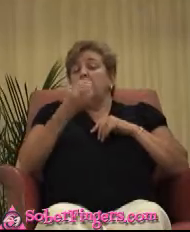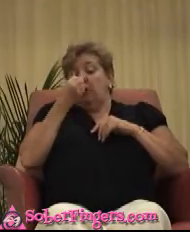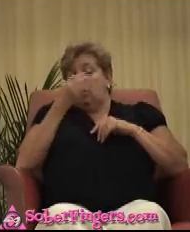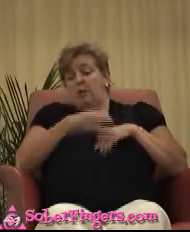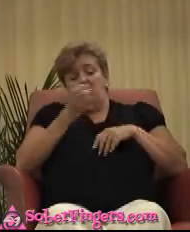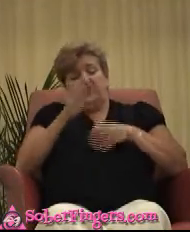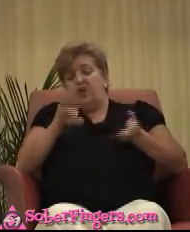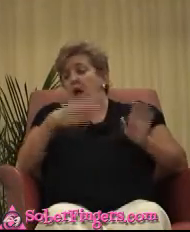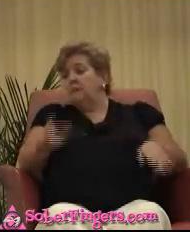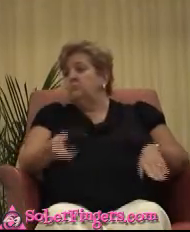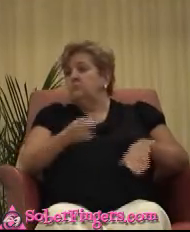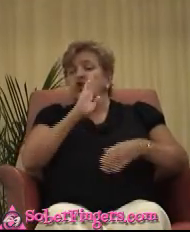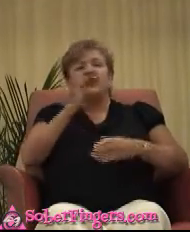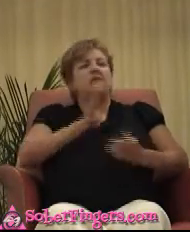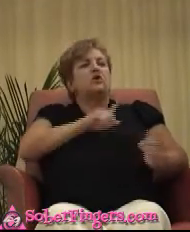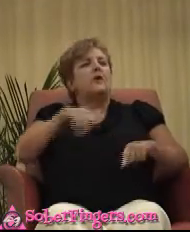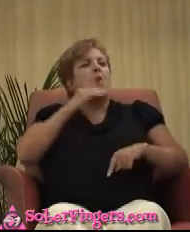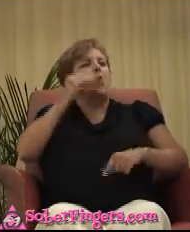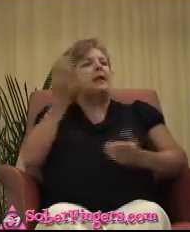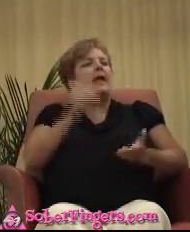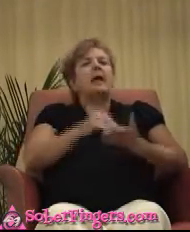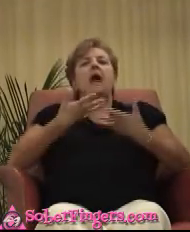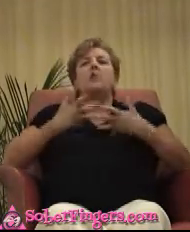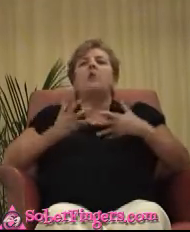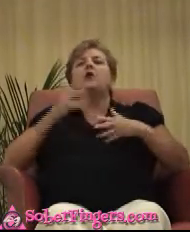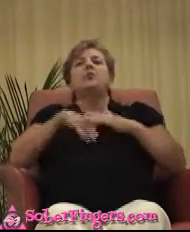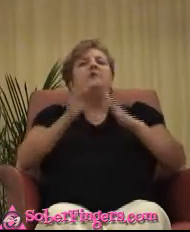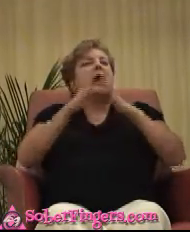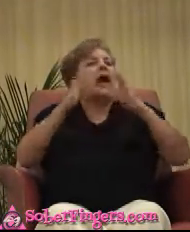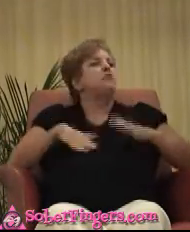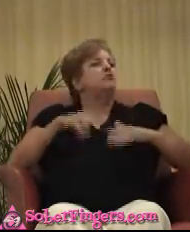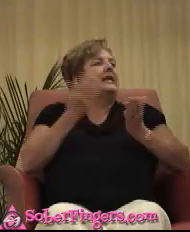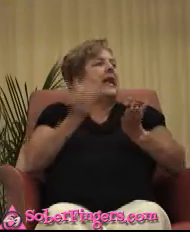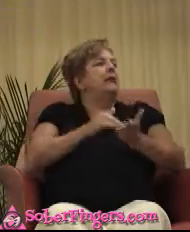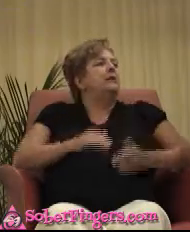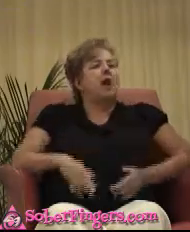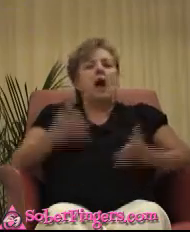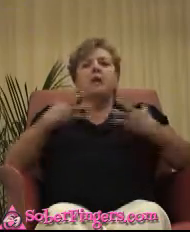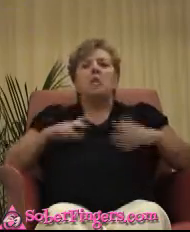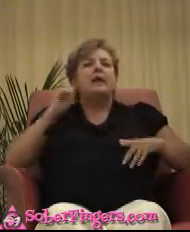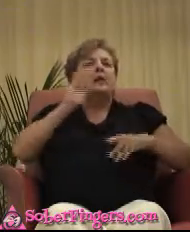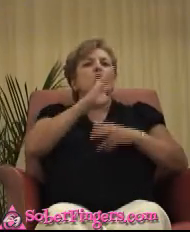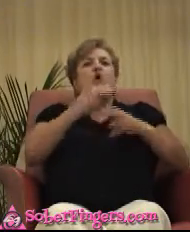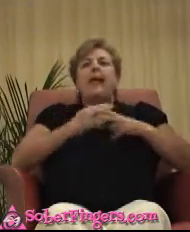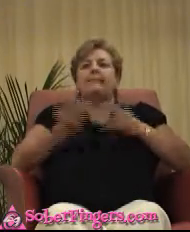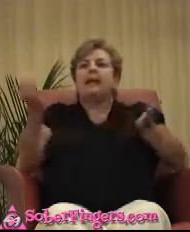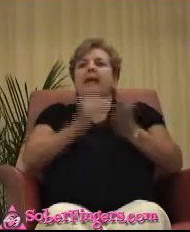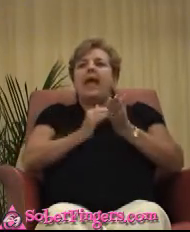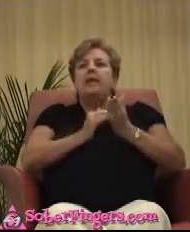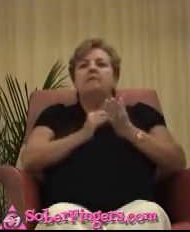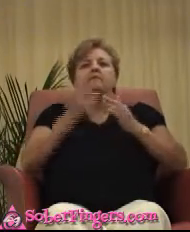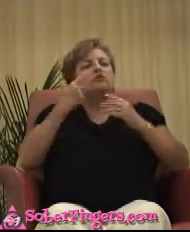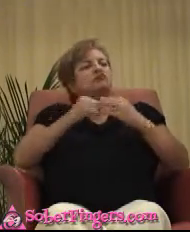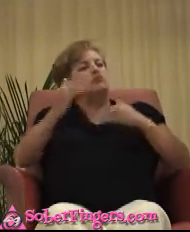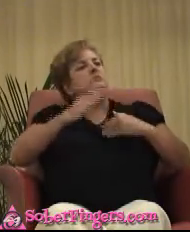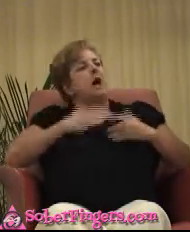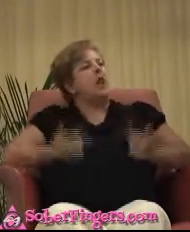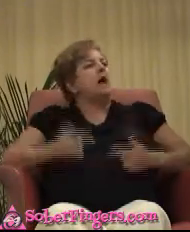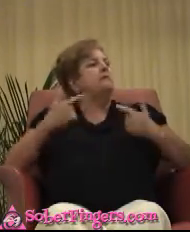out there, she'll never come home again. I never want her name mentioned to me again, ever. I don't want to hear her name as long as I'm breathing. And I told the rest of the family